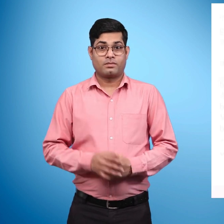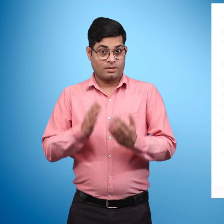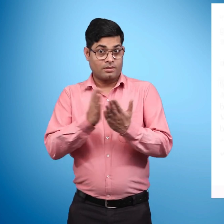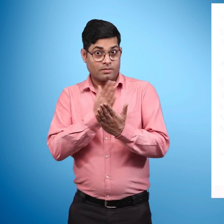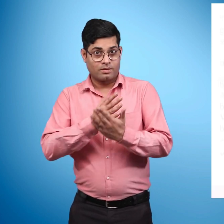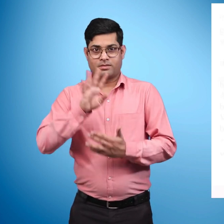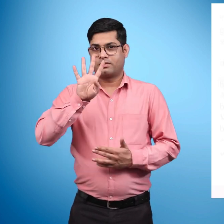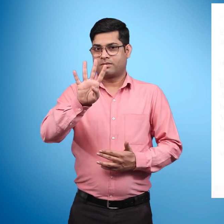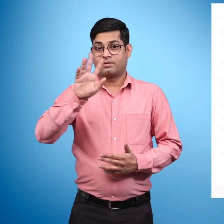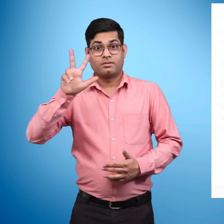Page 48.